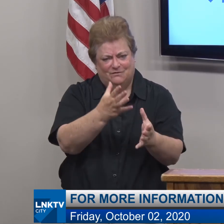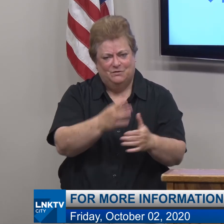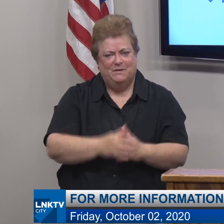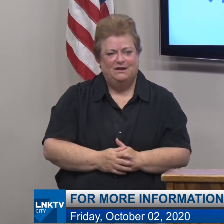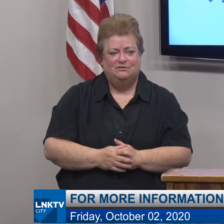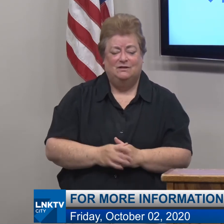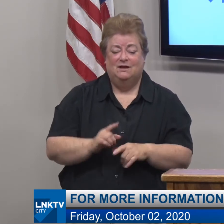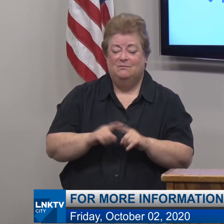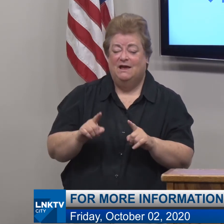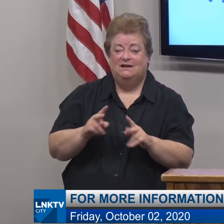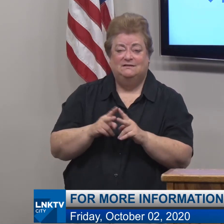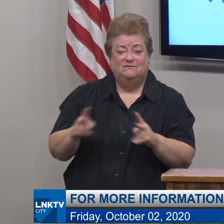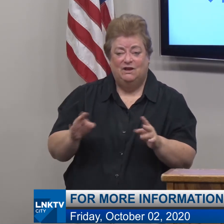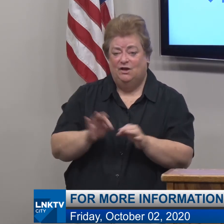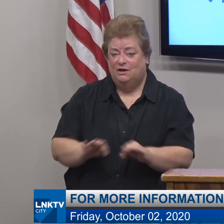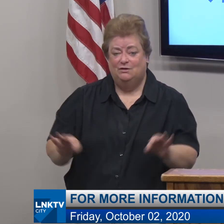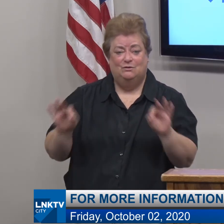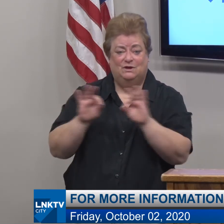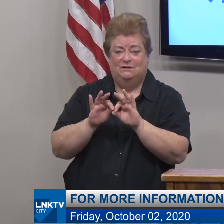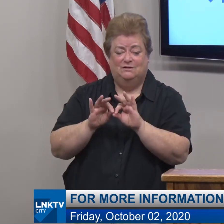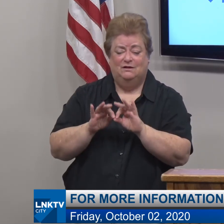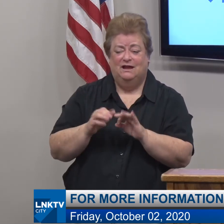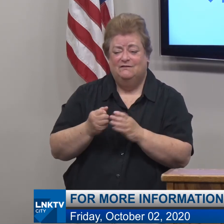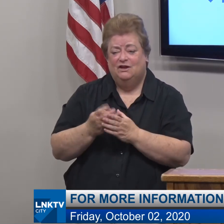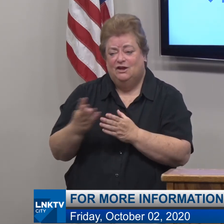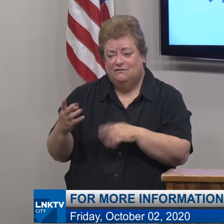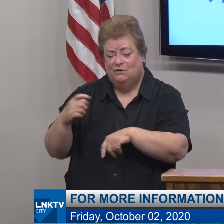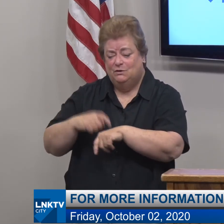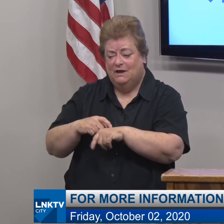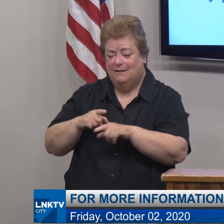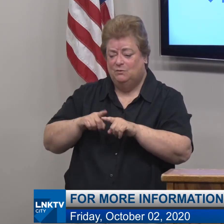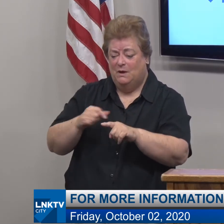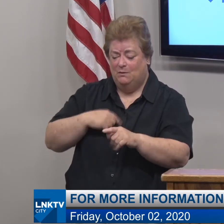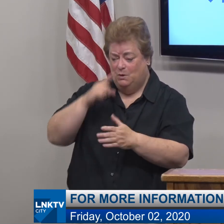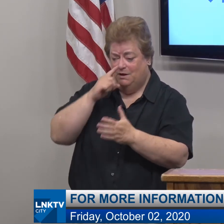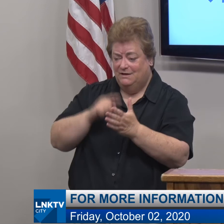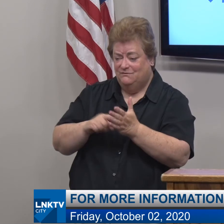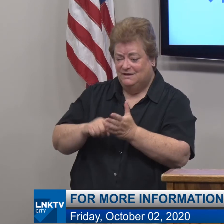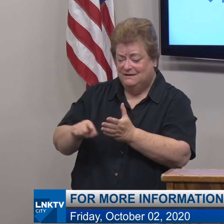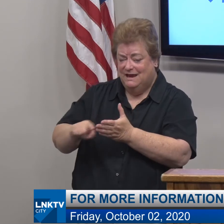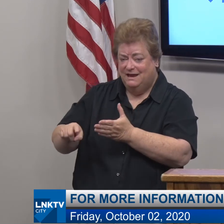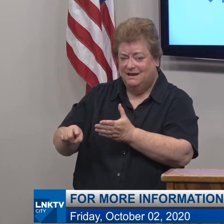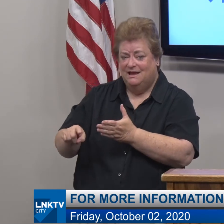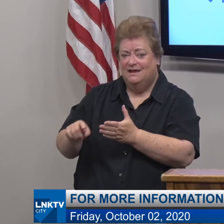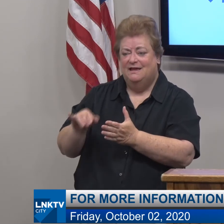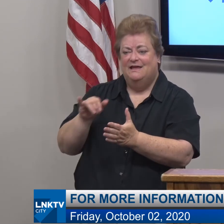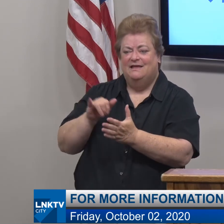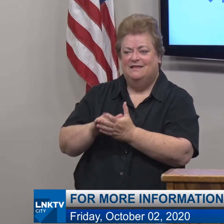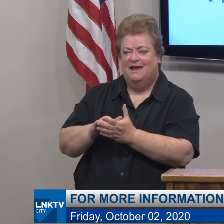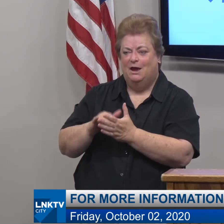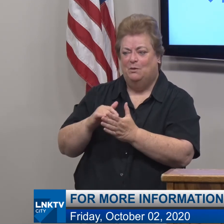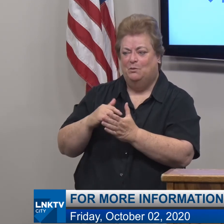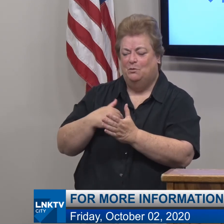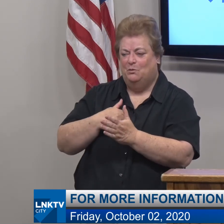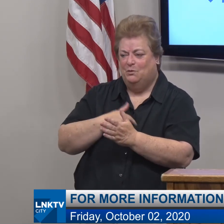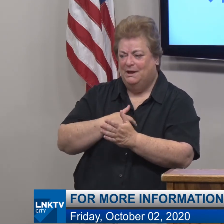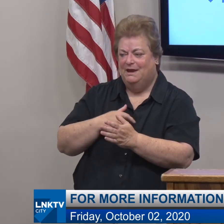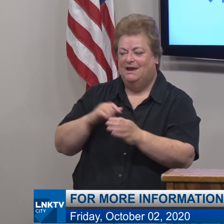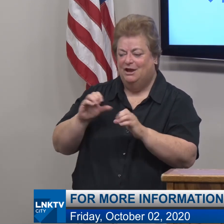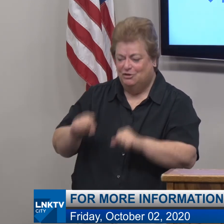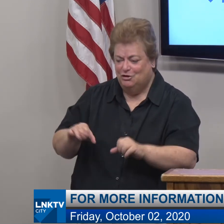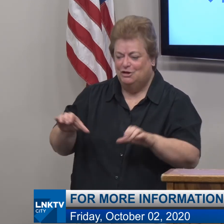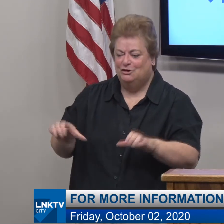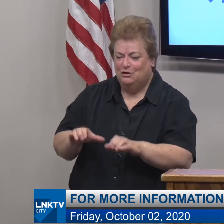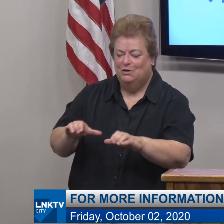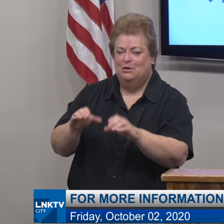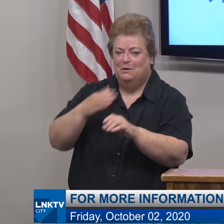really critical. There's been a few times in an investigation process we could have done better had people